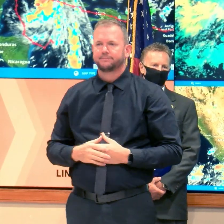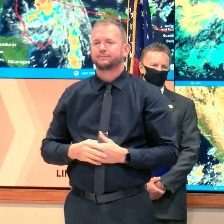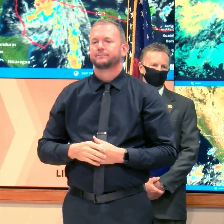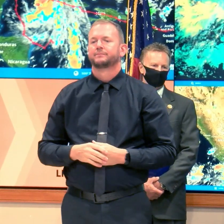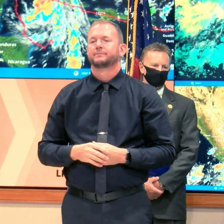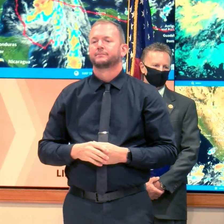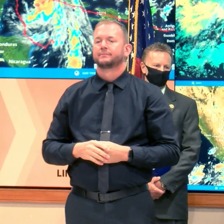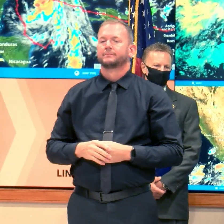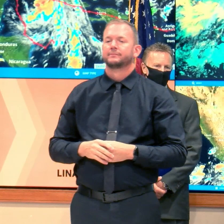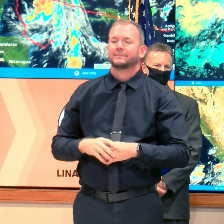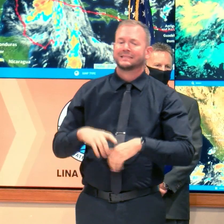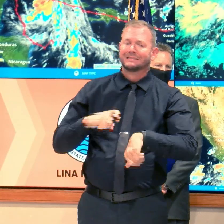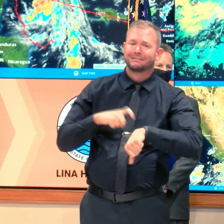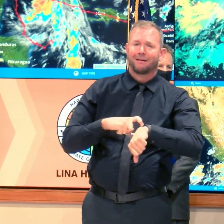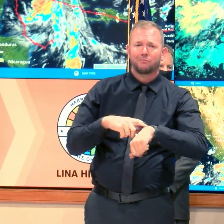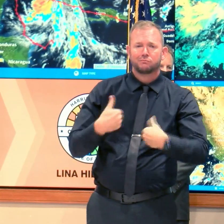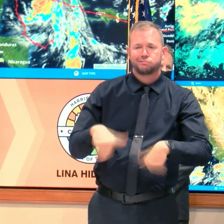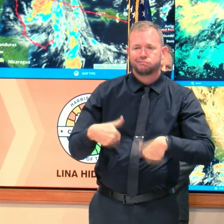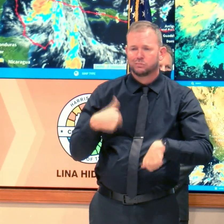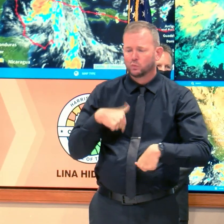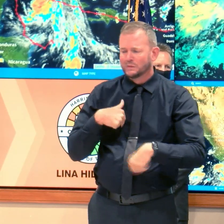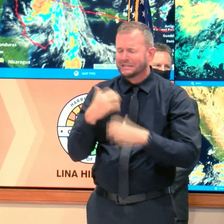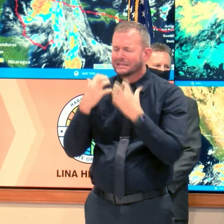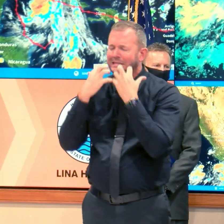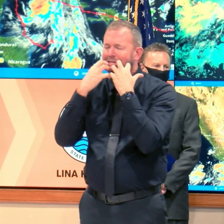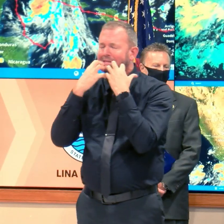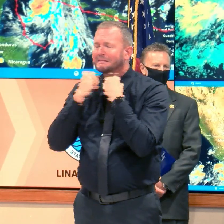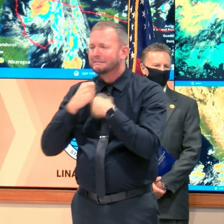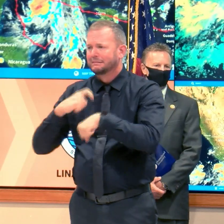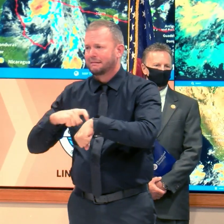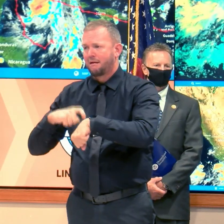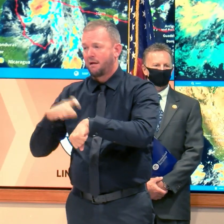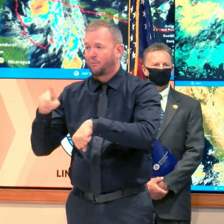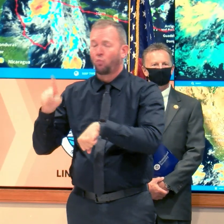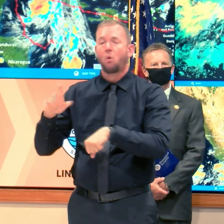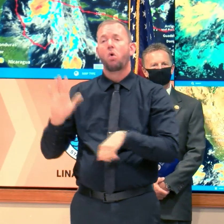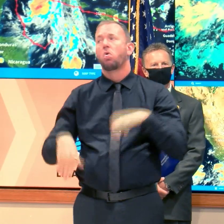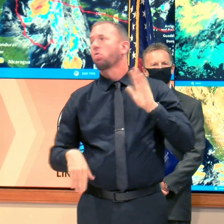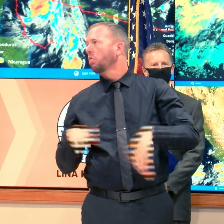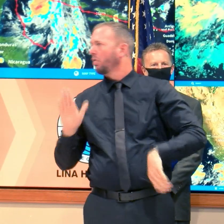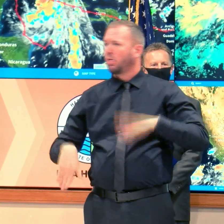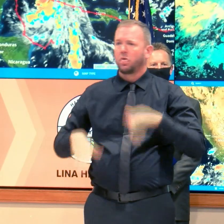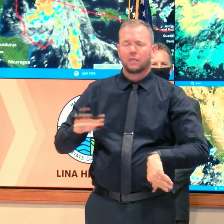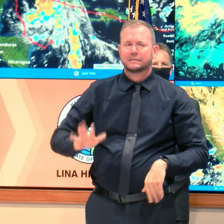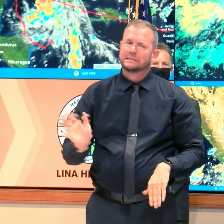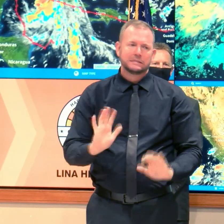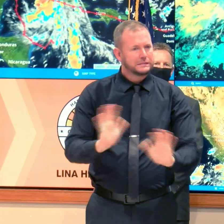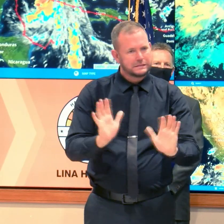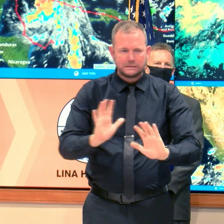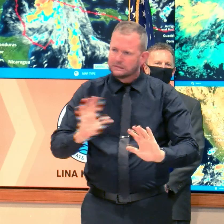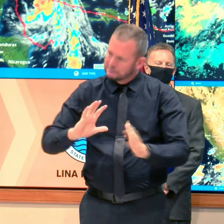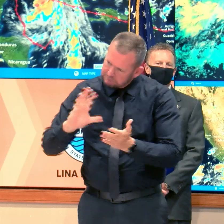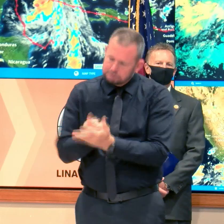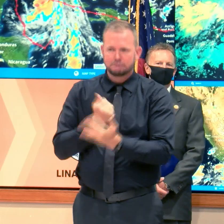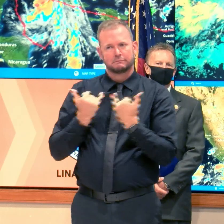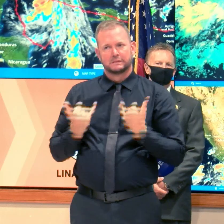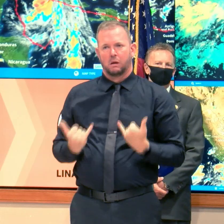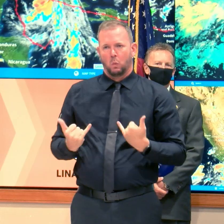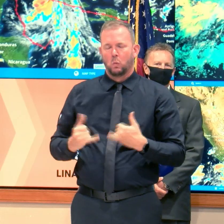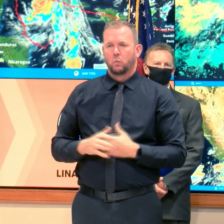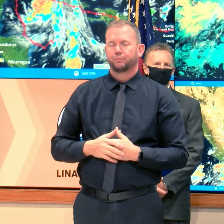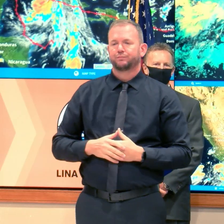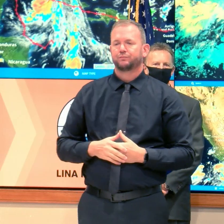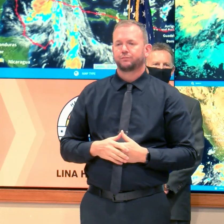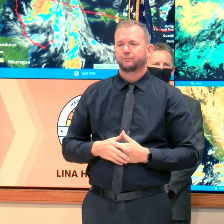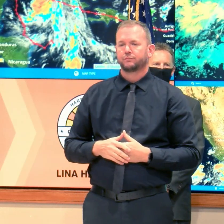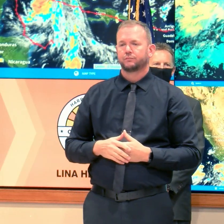get a clearer idea from the forecast of whether we'll be in the direct hit path or not, we'll have just a matter